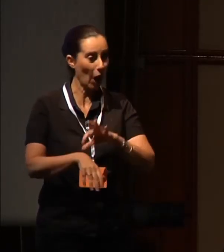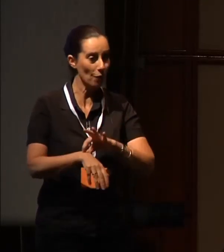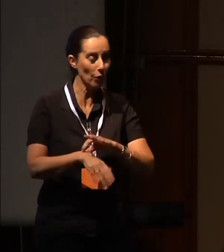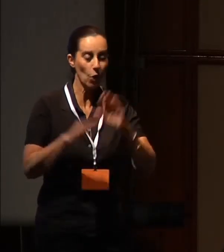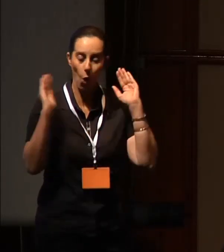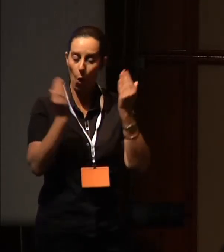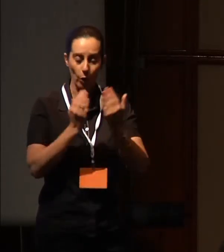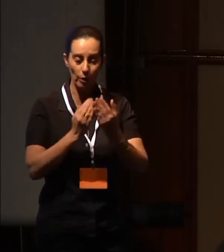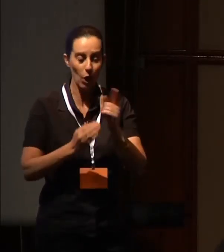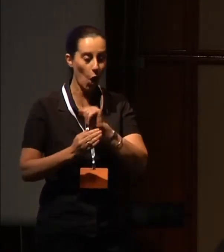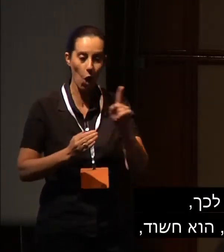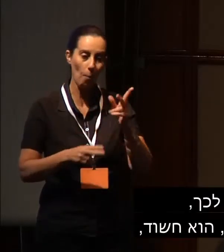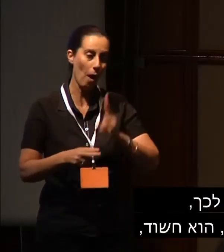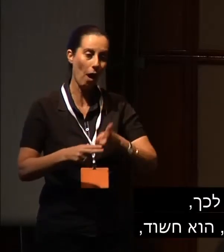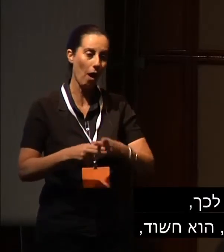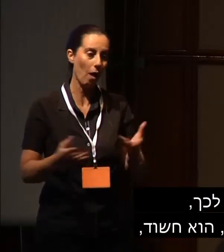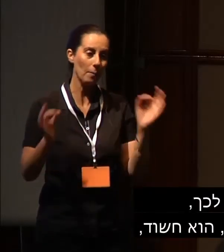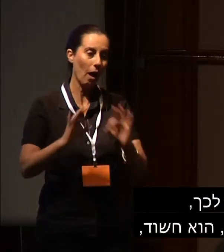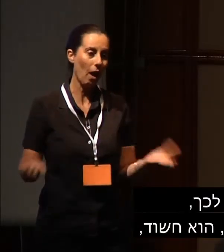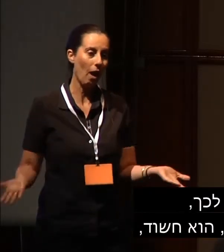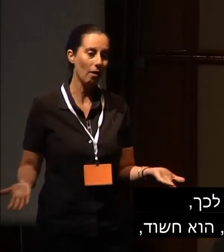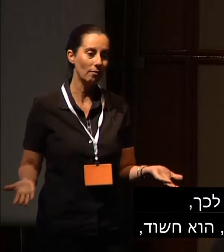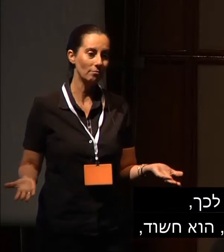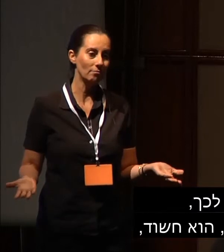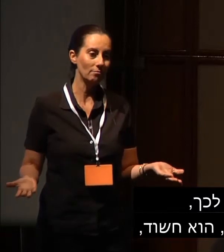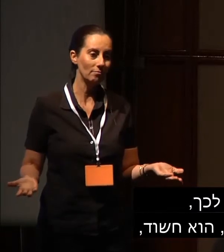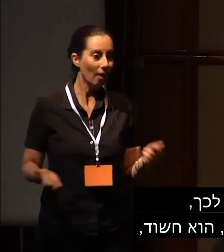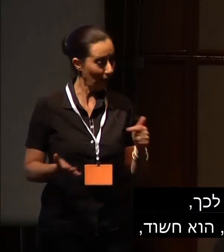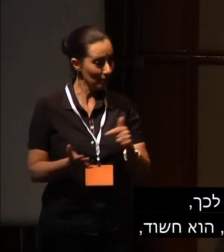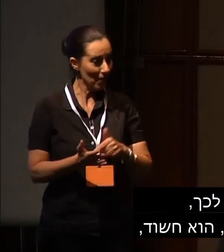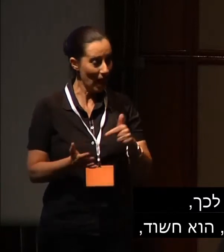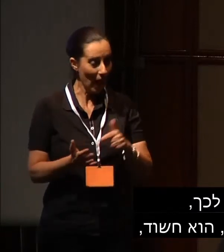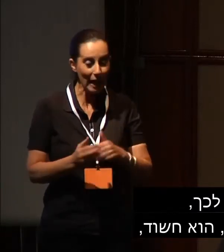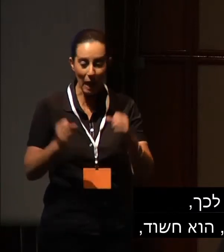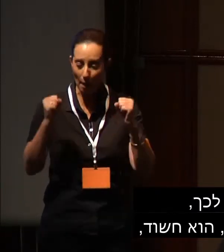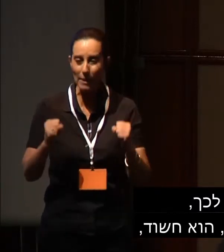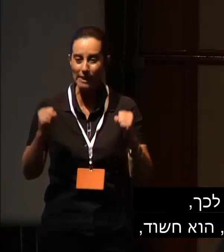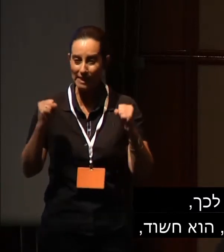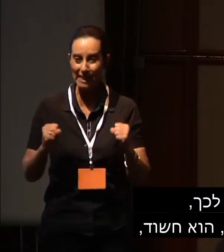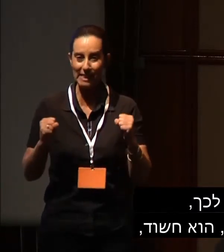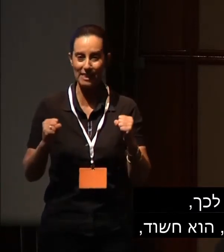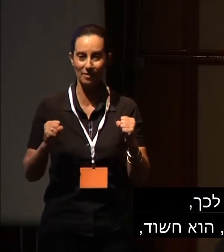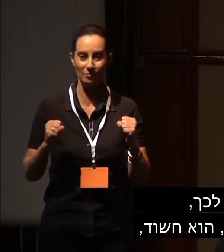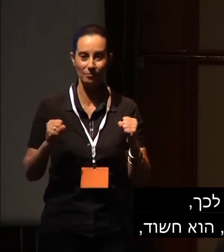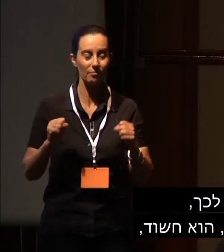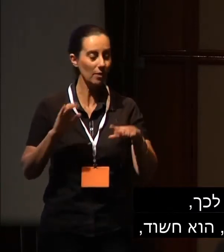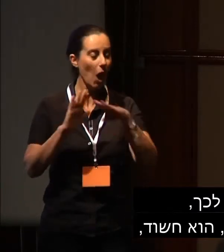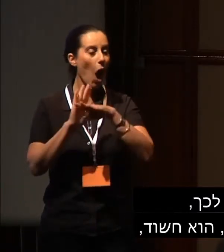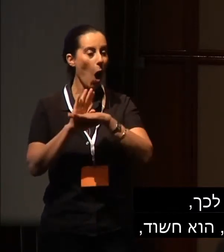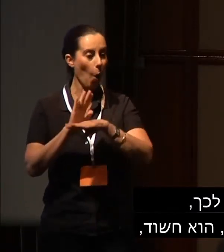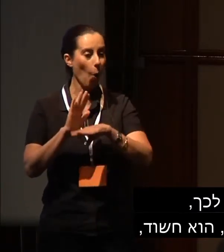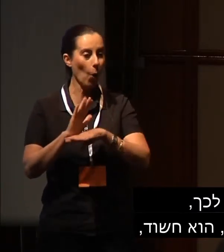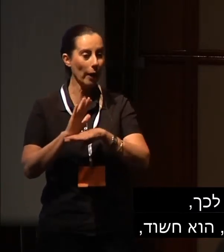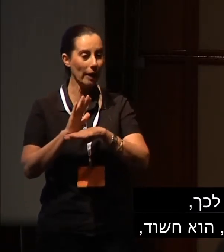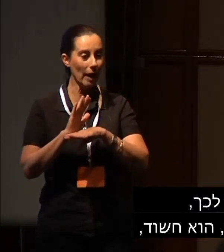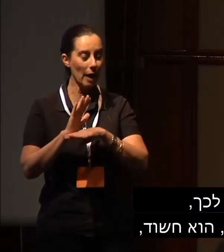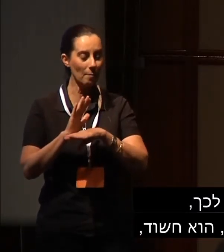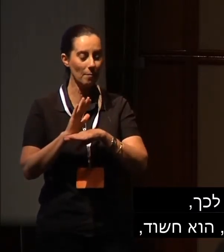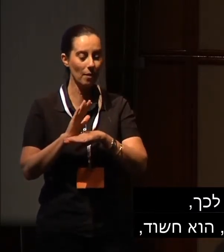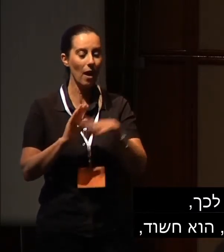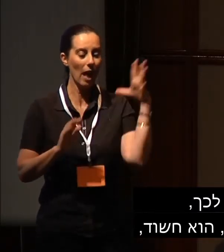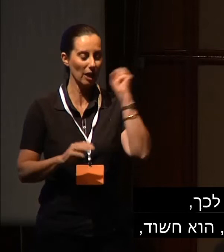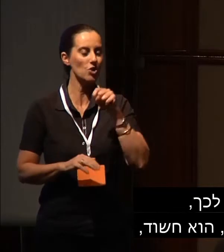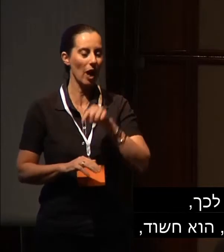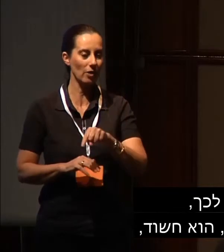disease. So the legal basis for this, since it is mainly an EU initiated